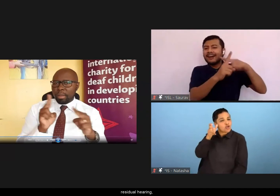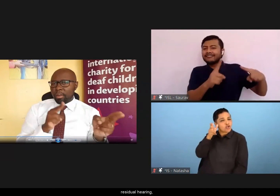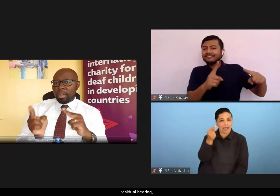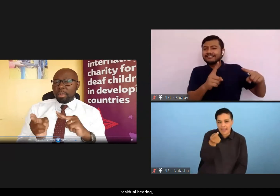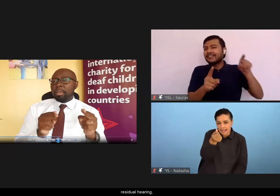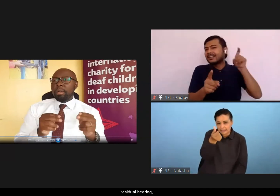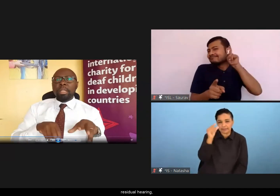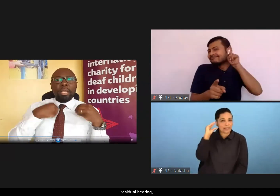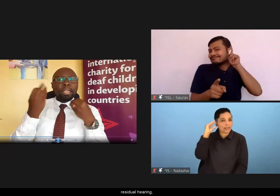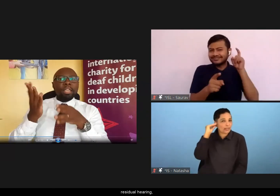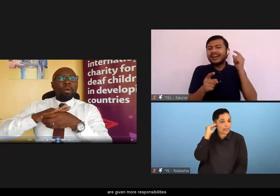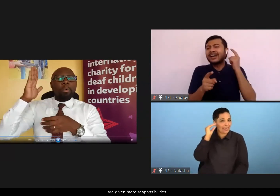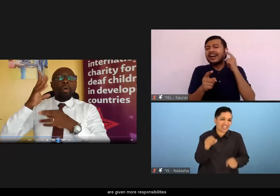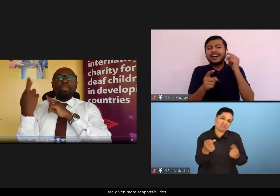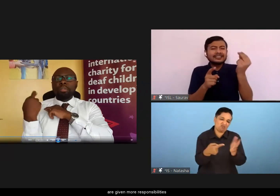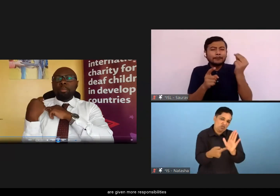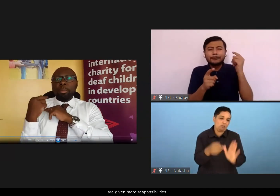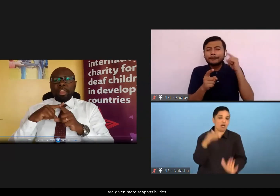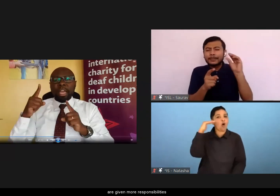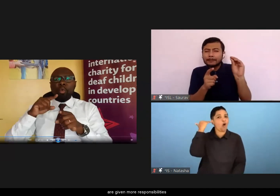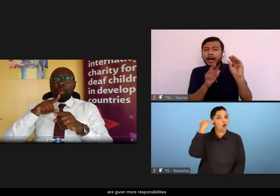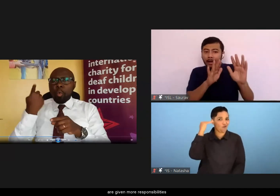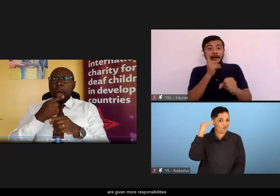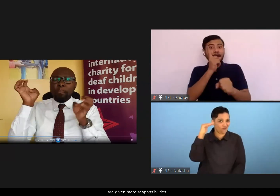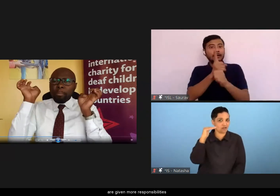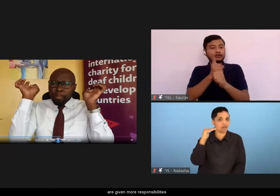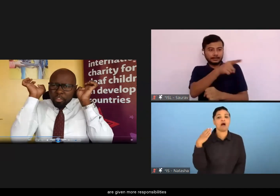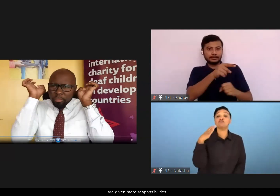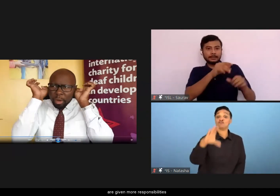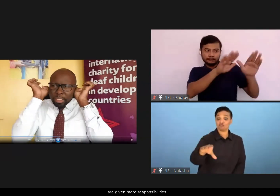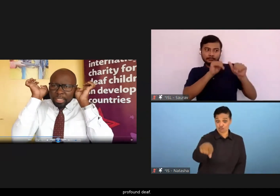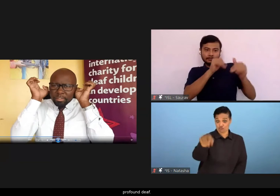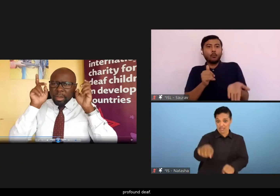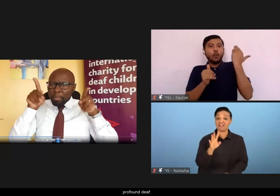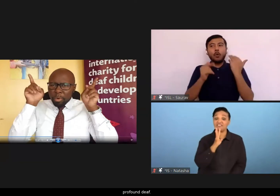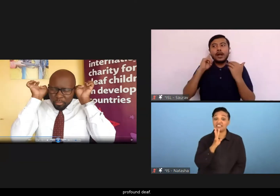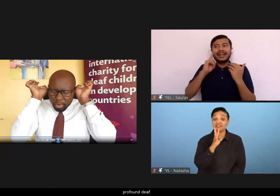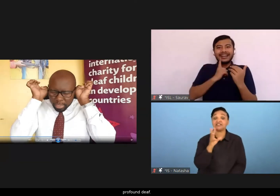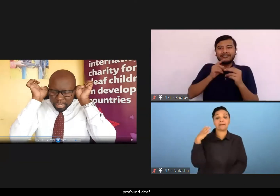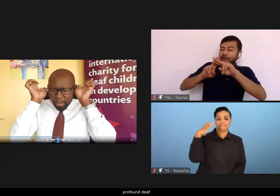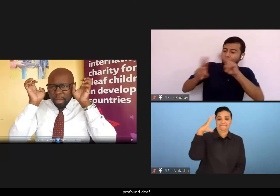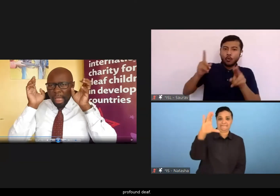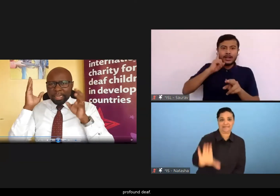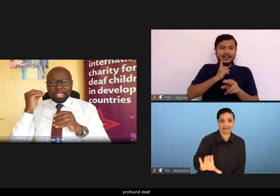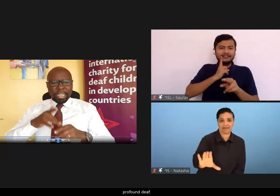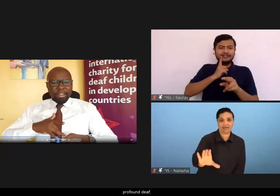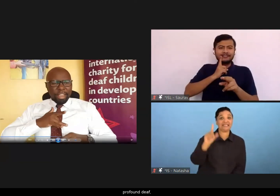some residual hearing, maybe like hard of hearing. They are given more responsibilities than the ones who are profound